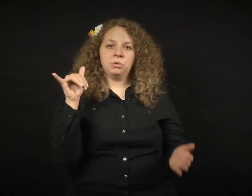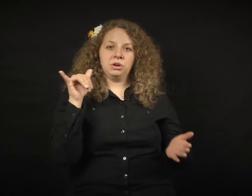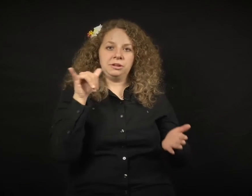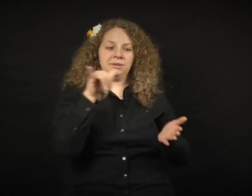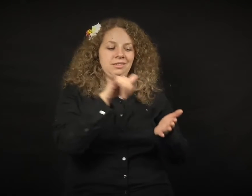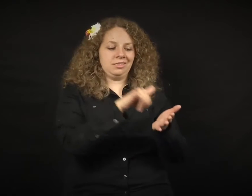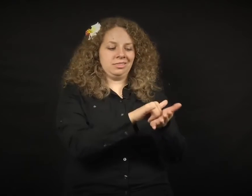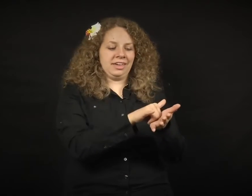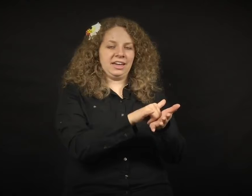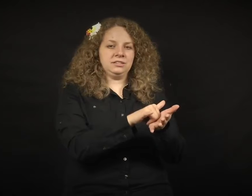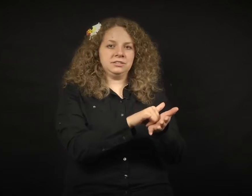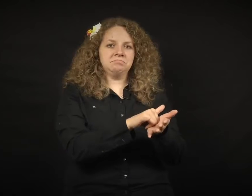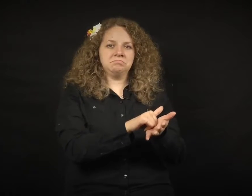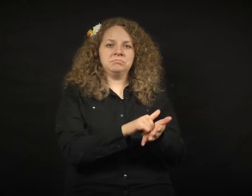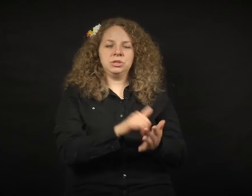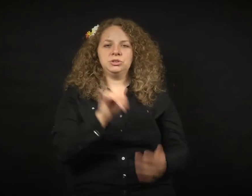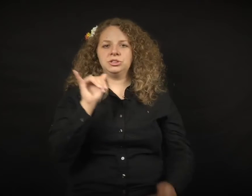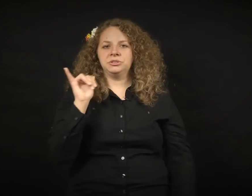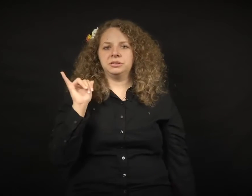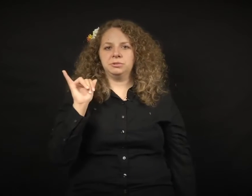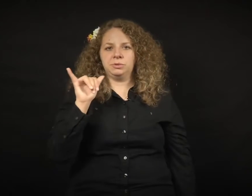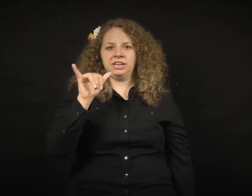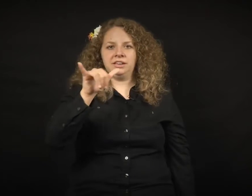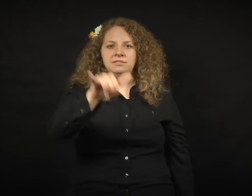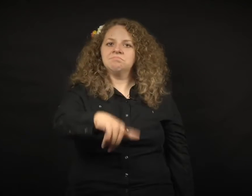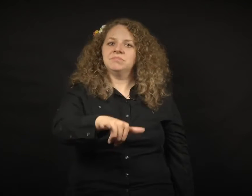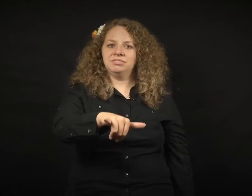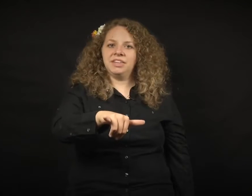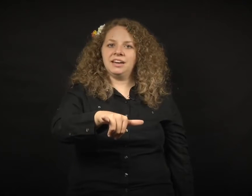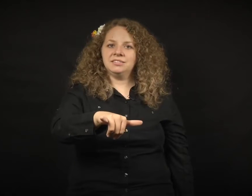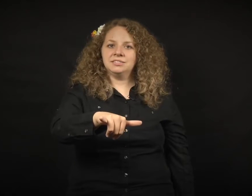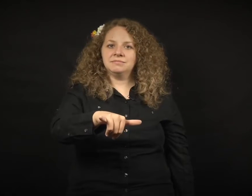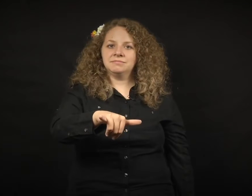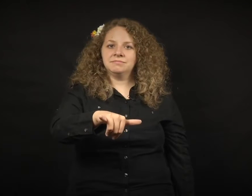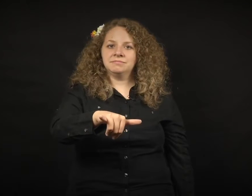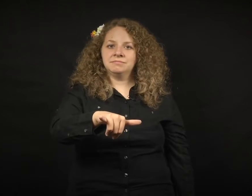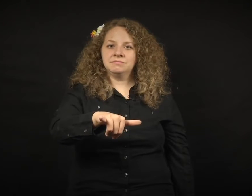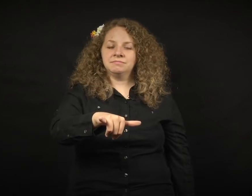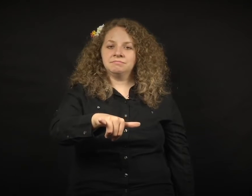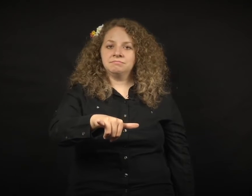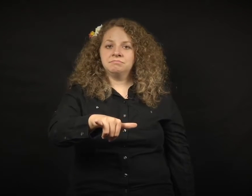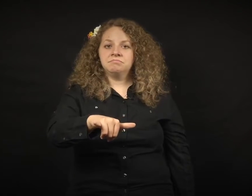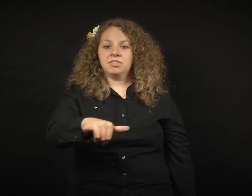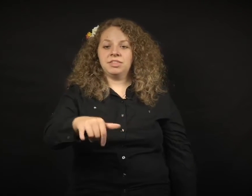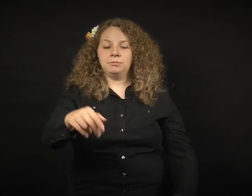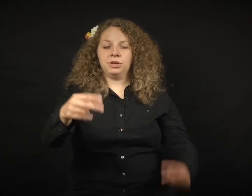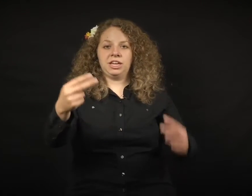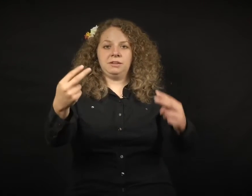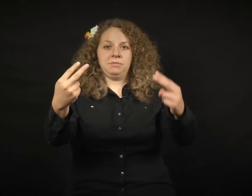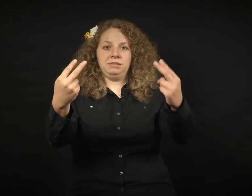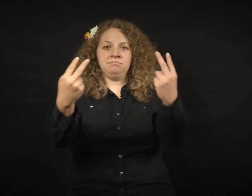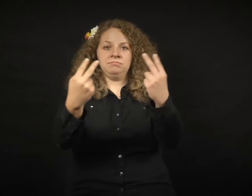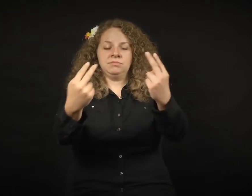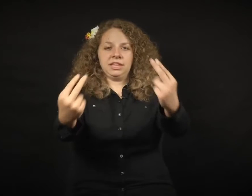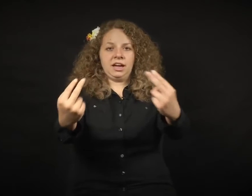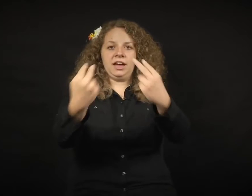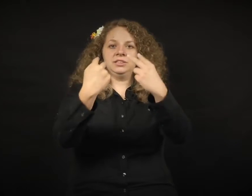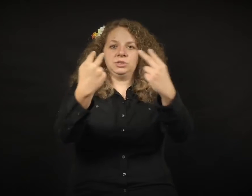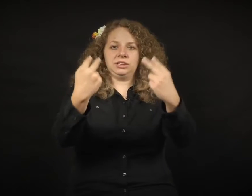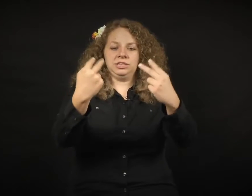Or it could be that. Usually you'll say it with one hand. That. Them looking at me. Like eyes looking this